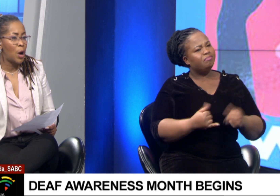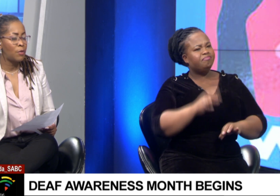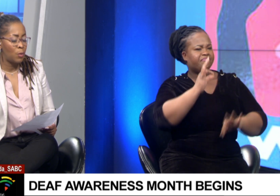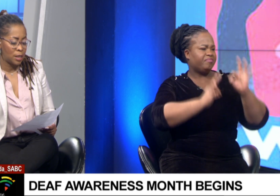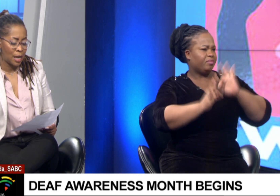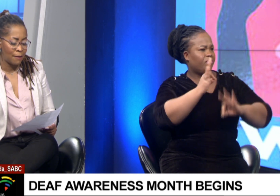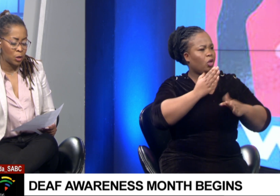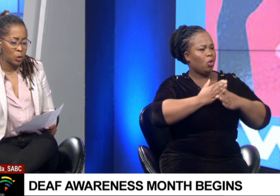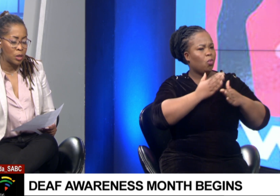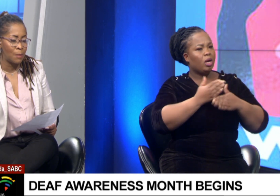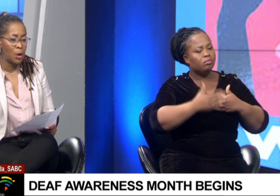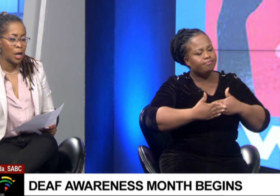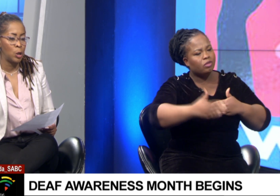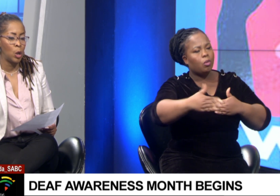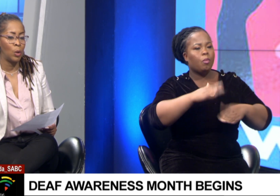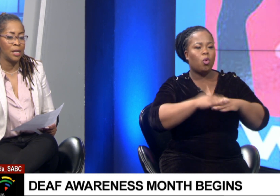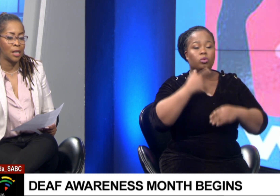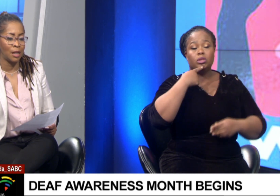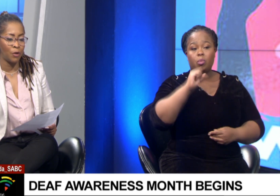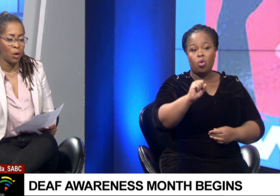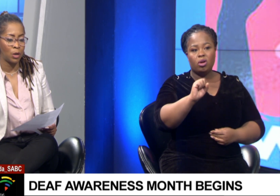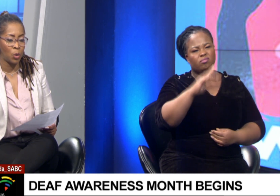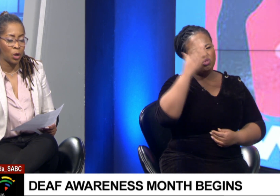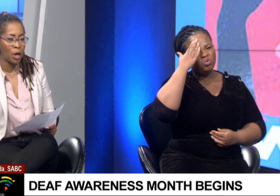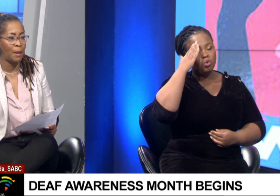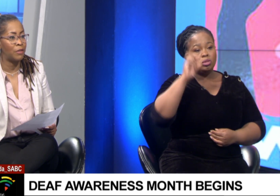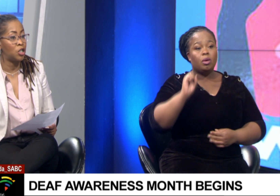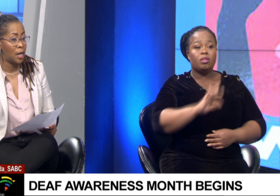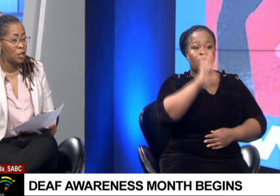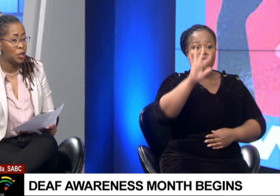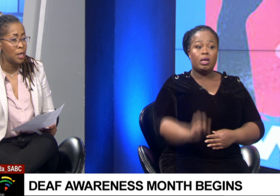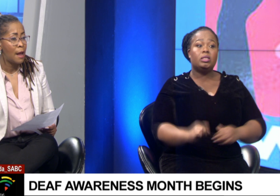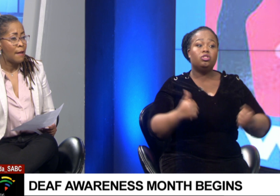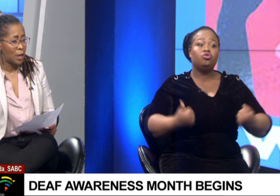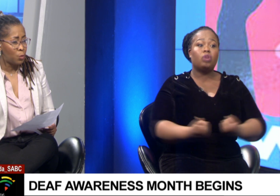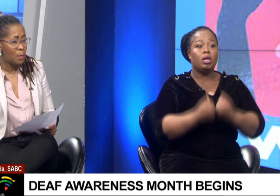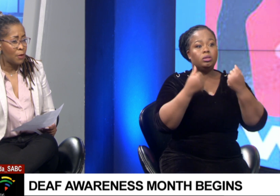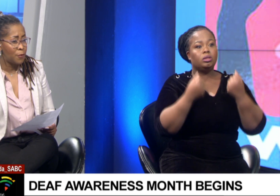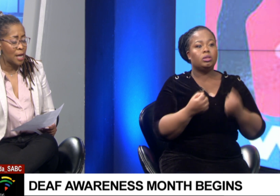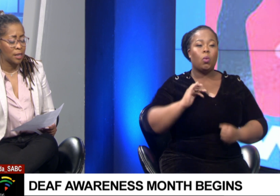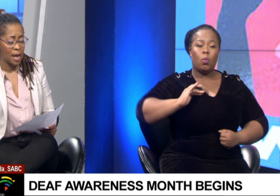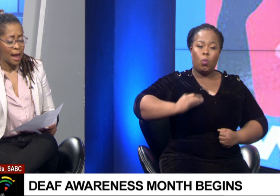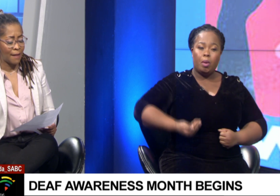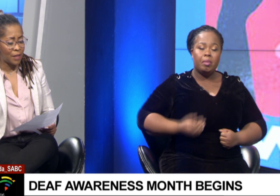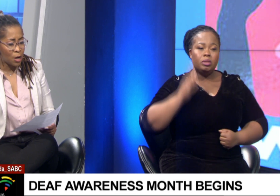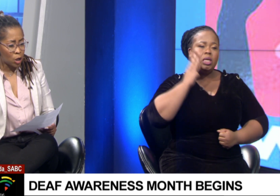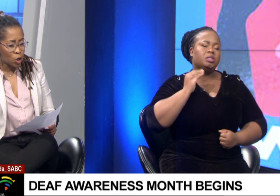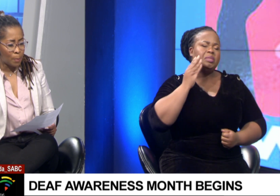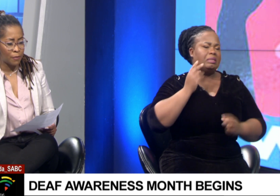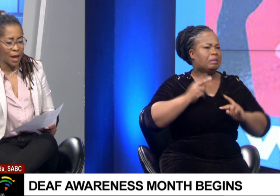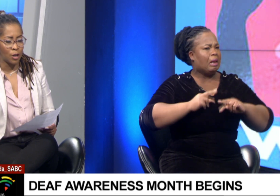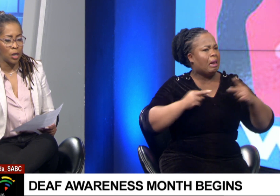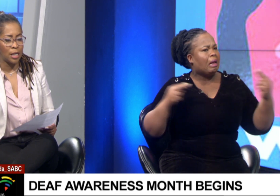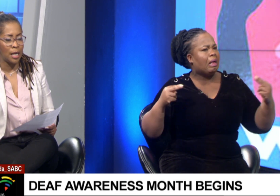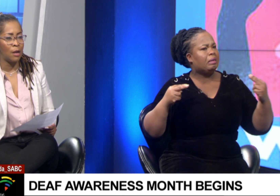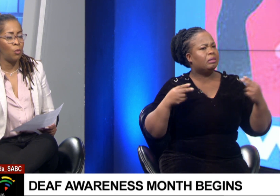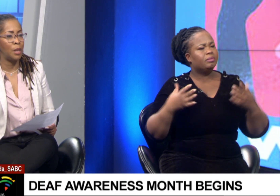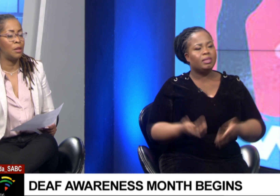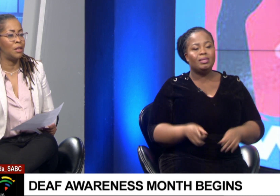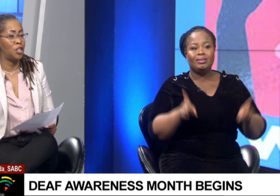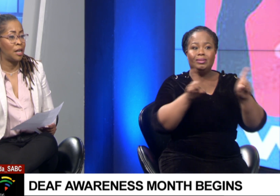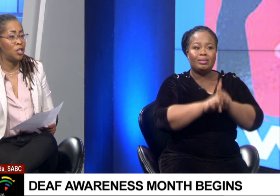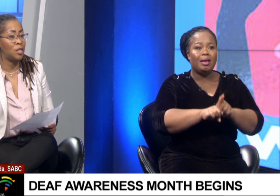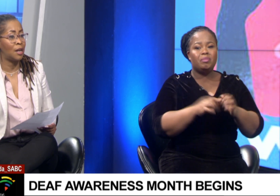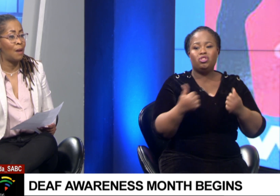some of the work that we still have to do, Samora. In South Africa, we talk a lot about the challenges that women face. And then on top of that, you're dealing